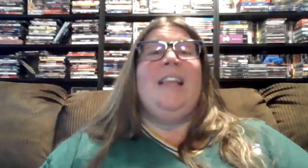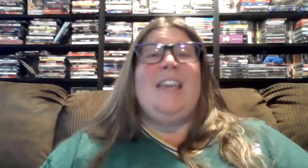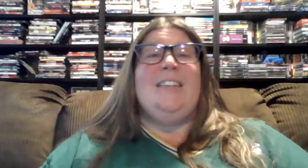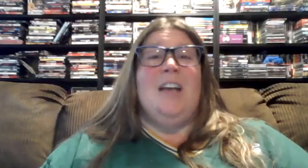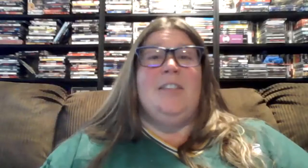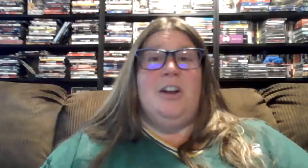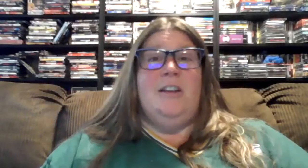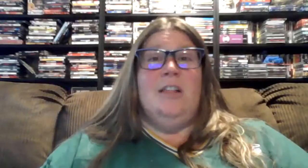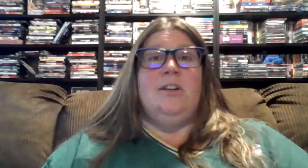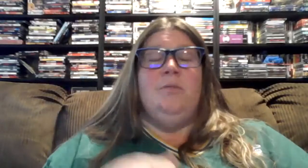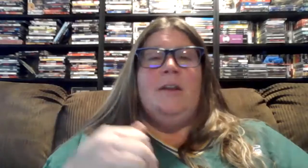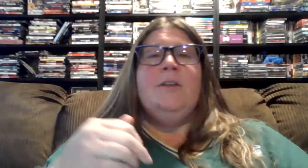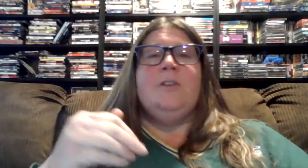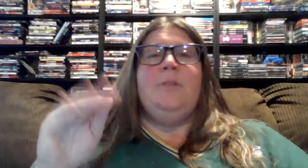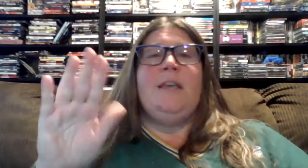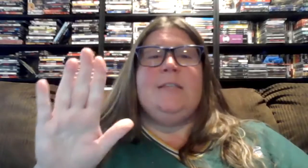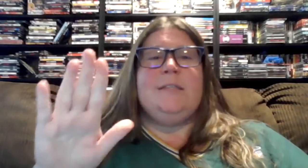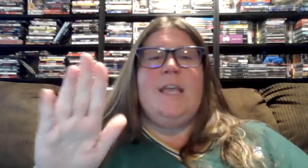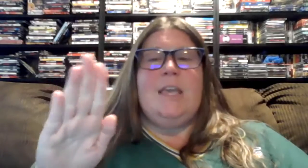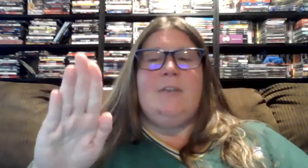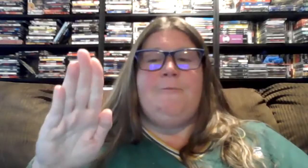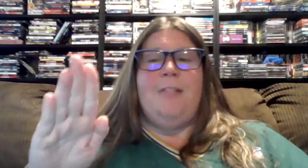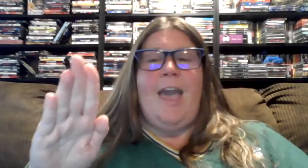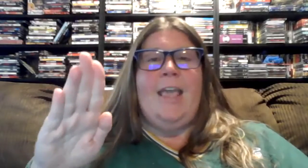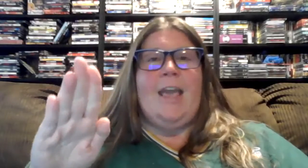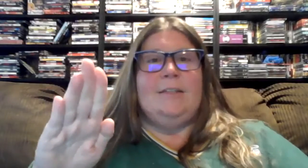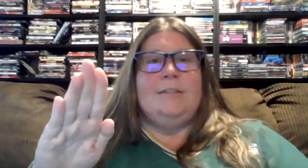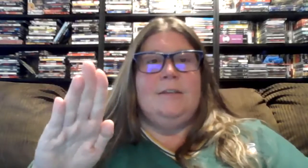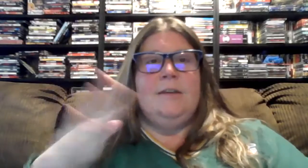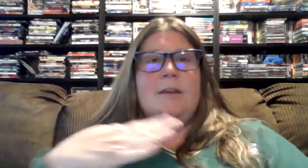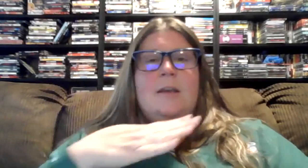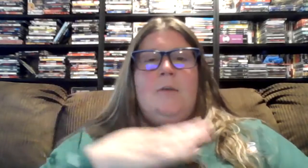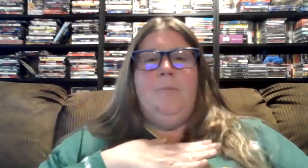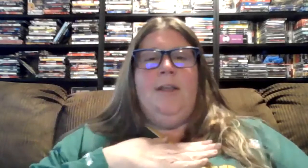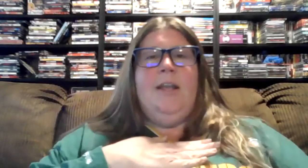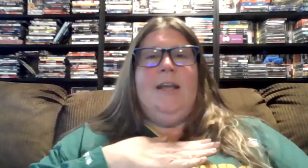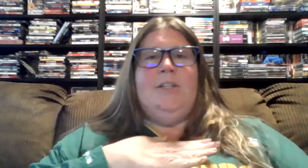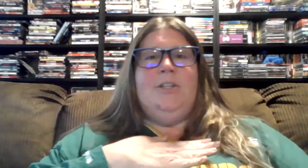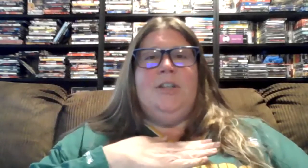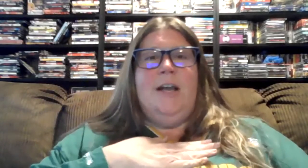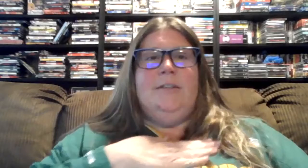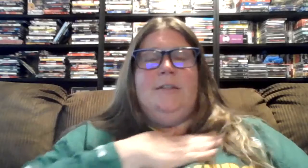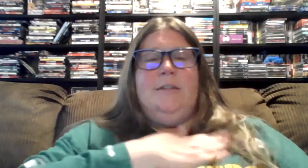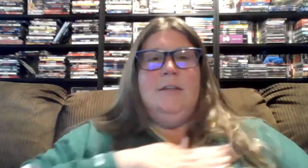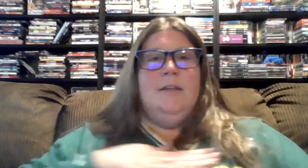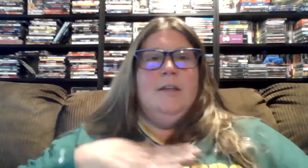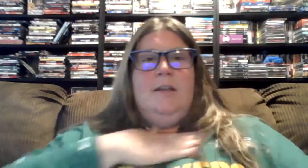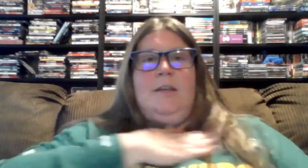Please is another good one. So please is taking your flat hand, putting it against your chest,